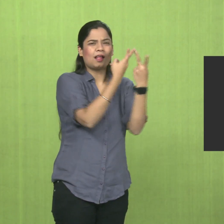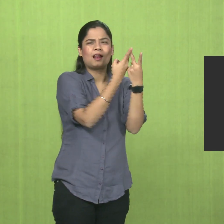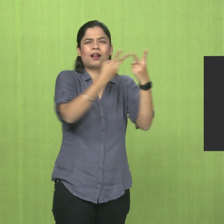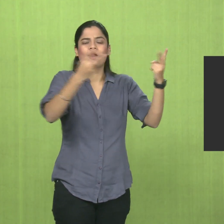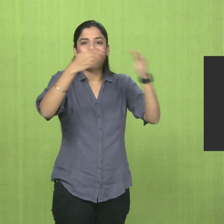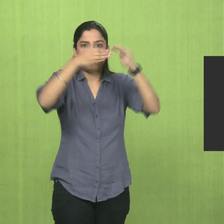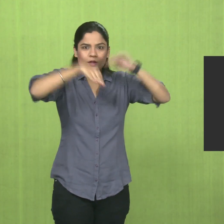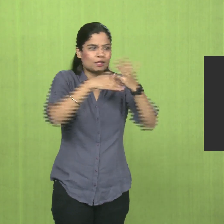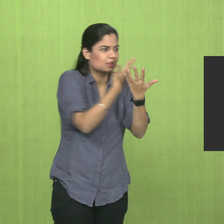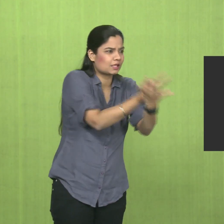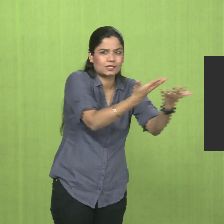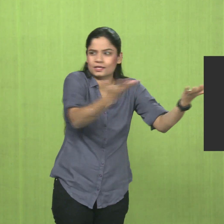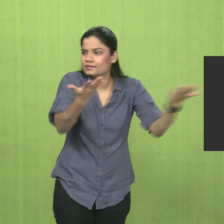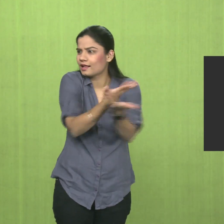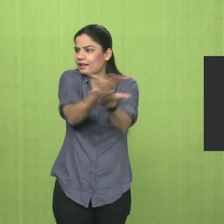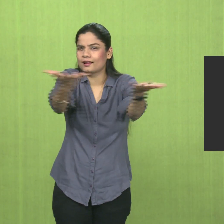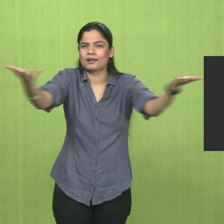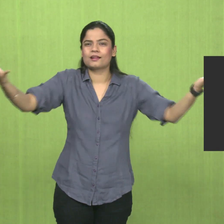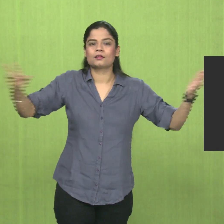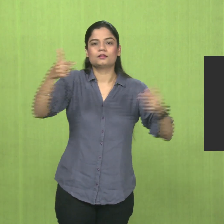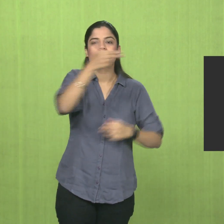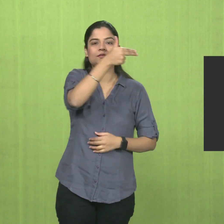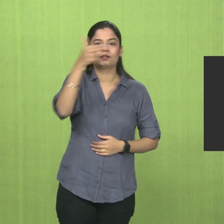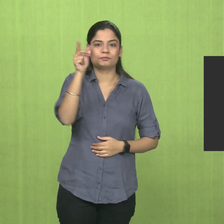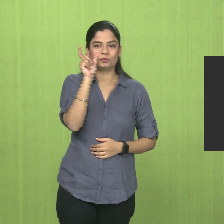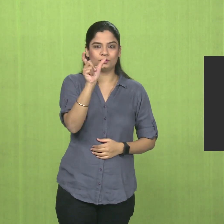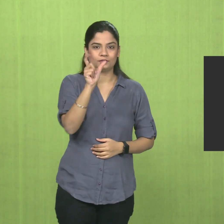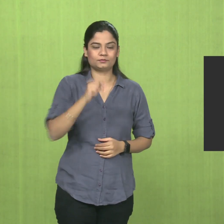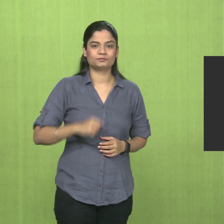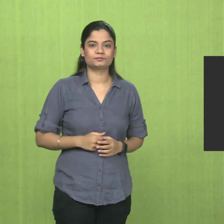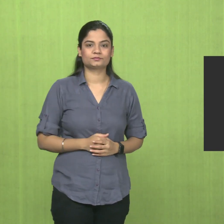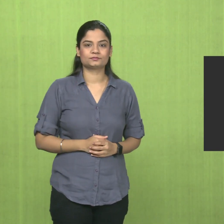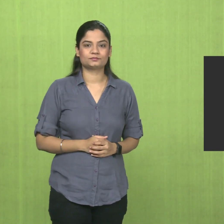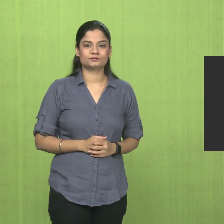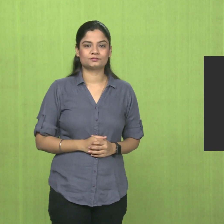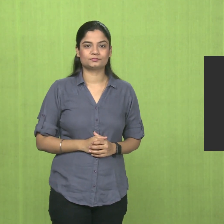laptop, different things that are used in the house, the things that are there in the house.